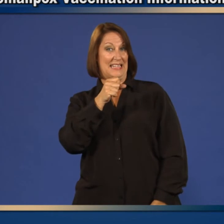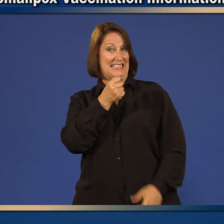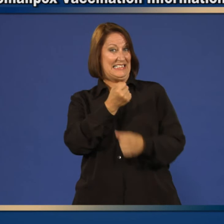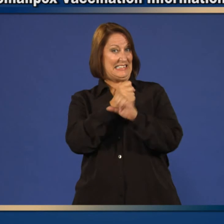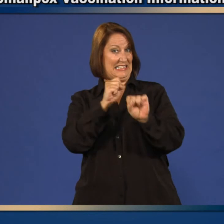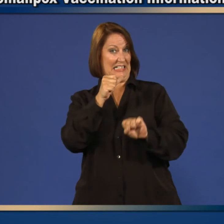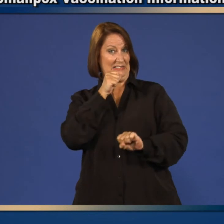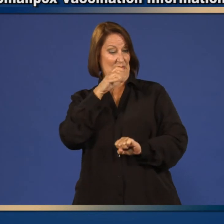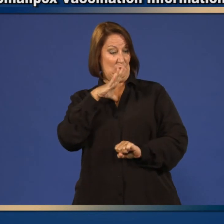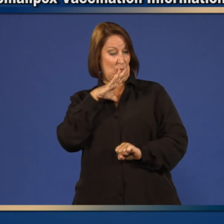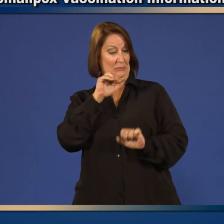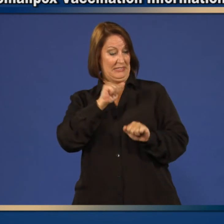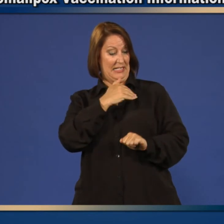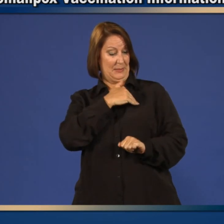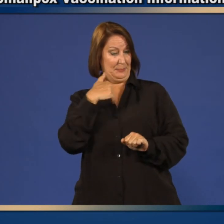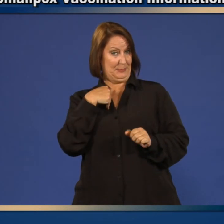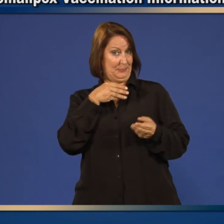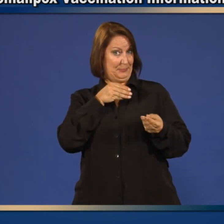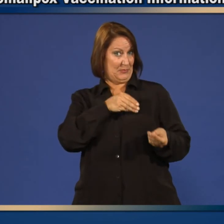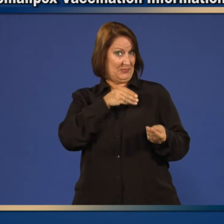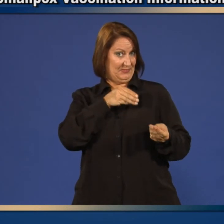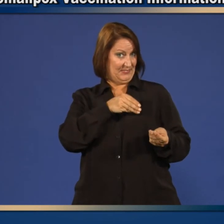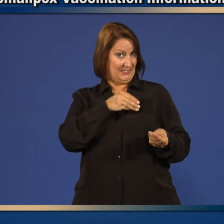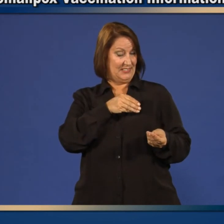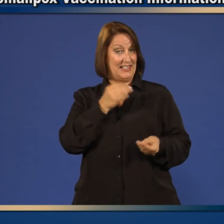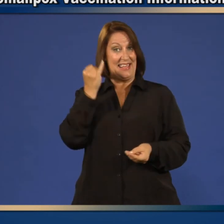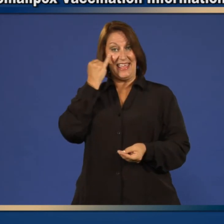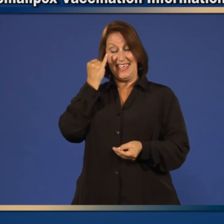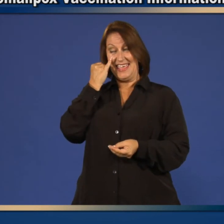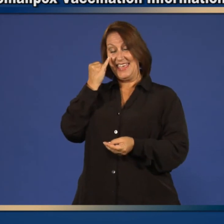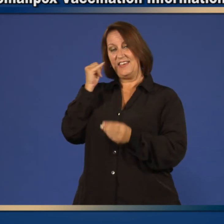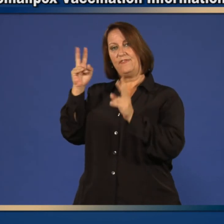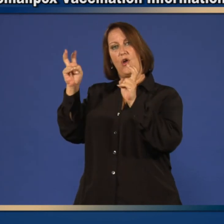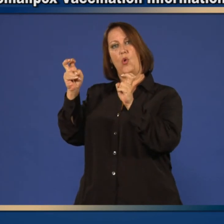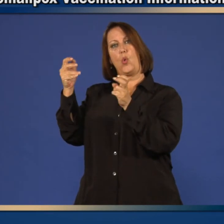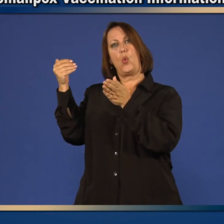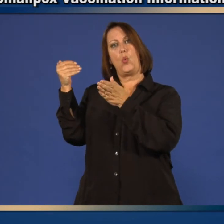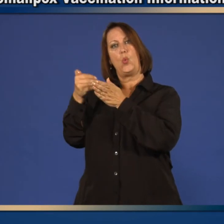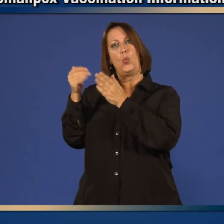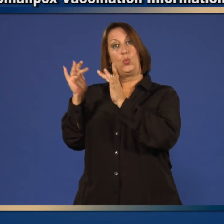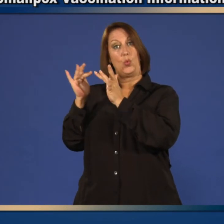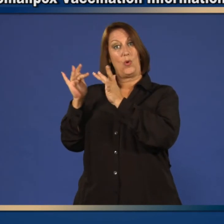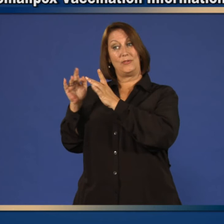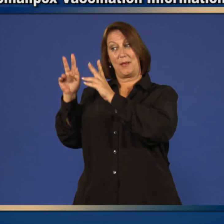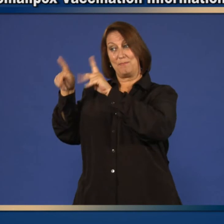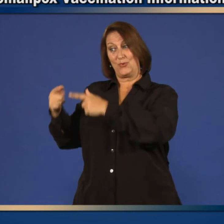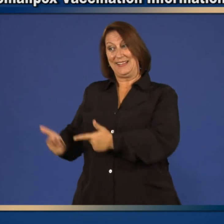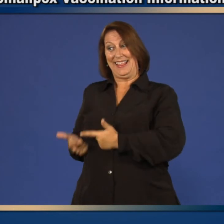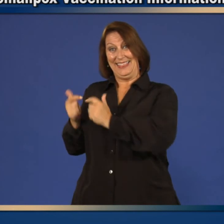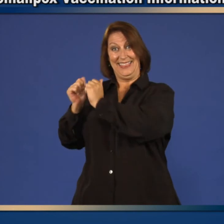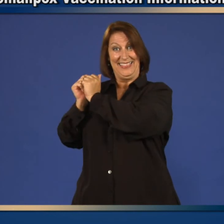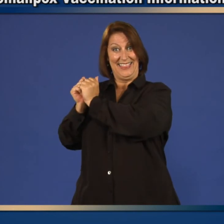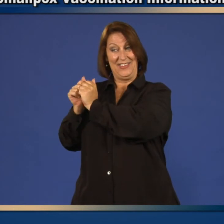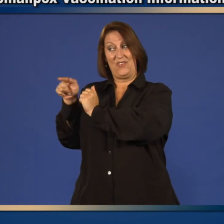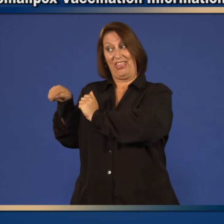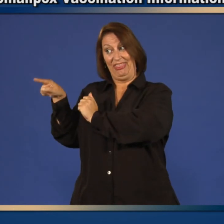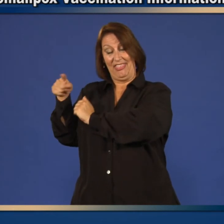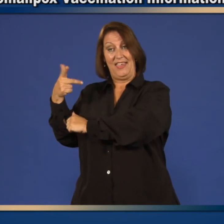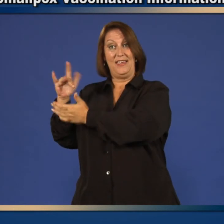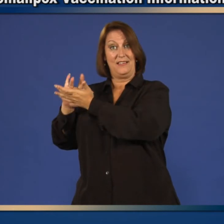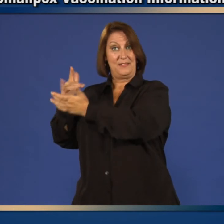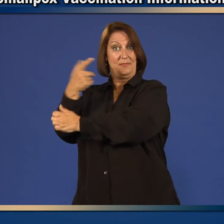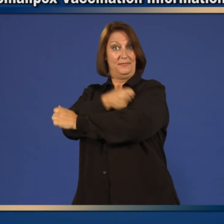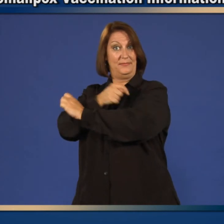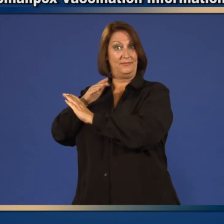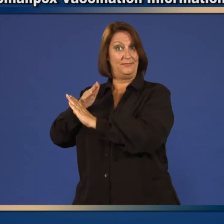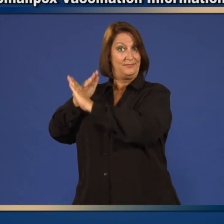Is it safe for a woman to breastfeed her baby if a close contact received the smallpox vaccine?